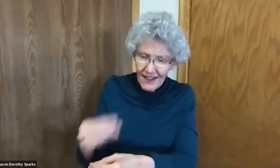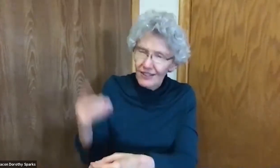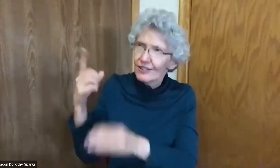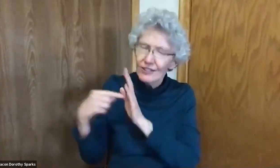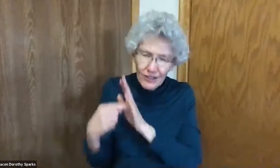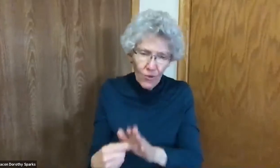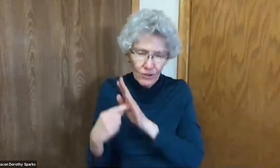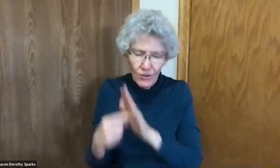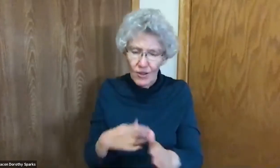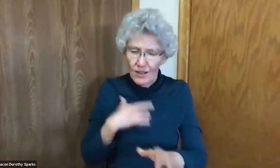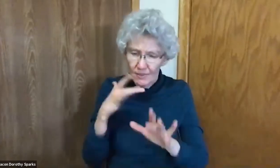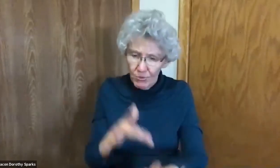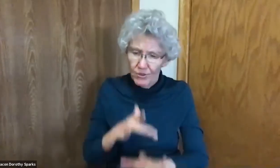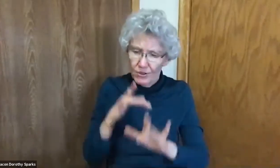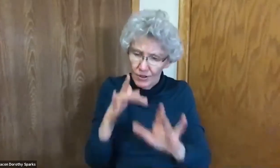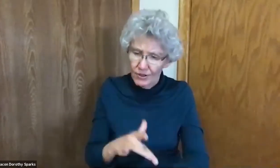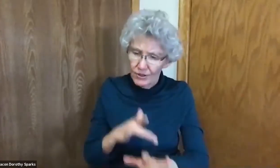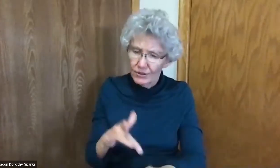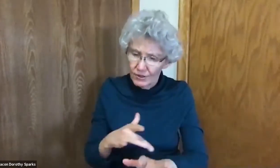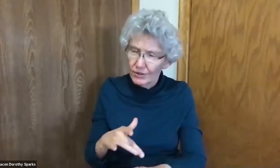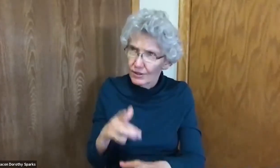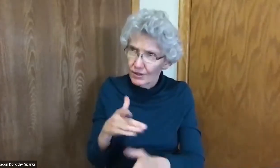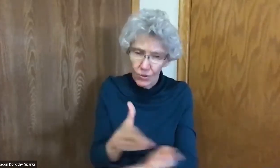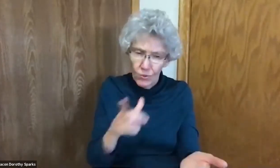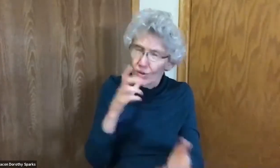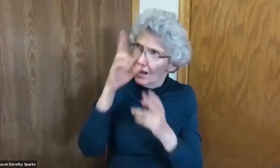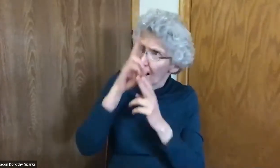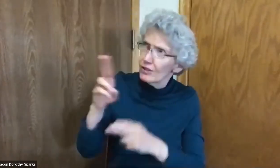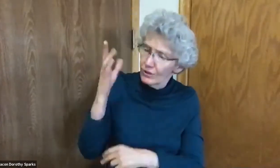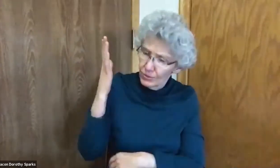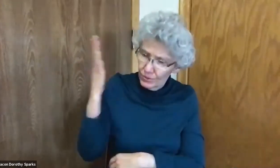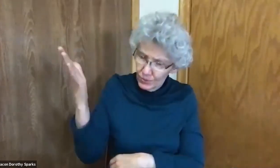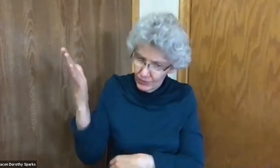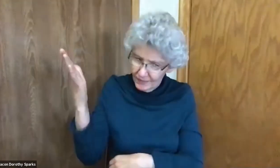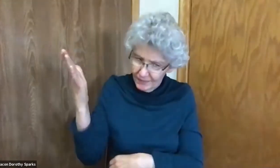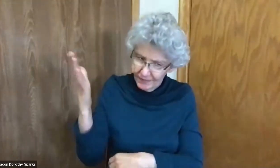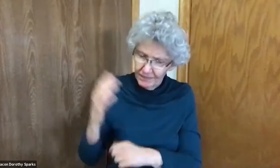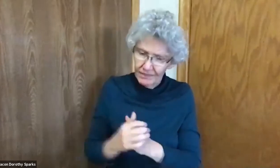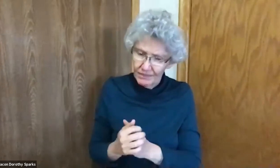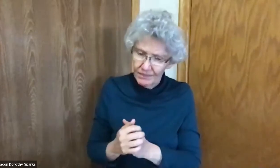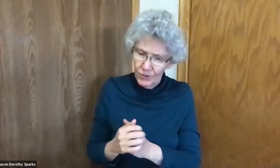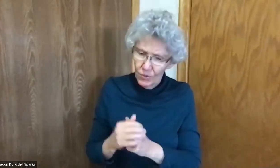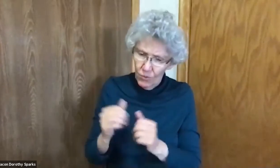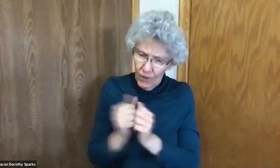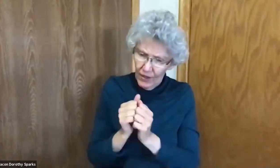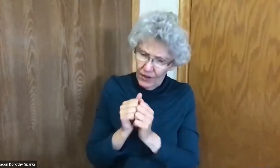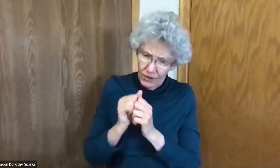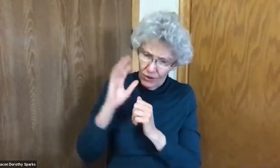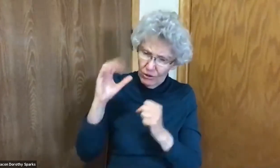Lord, from one generation to another, you have shown mercy on those who honor you.